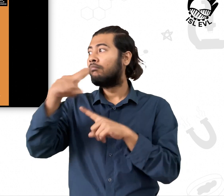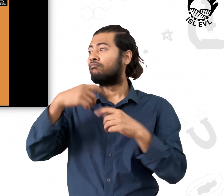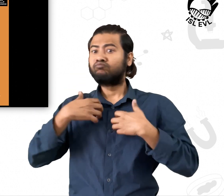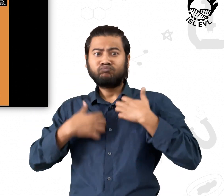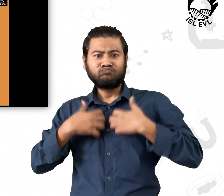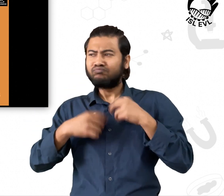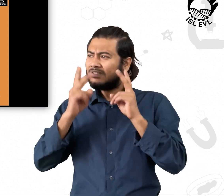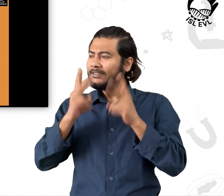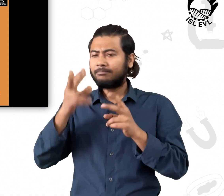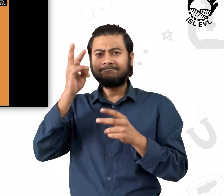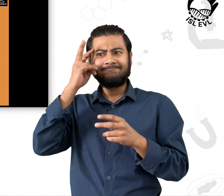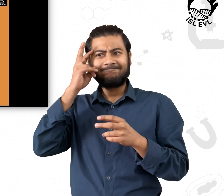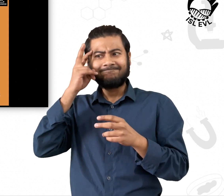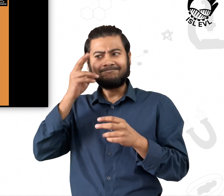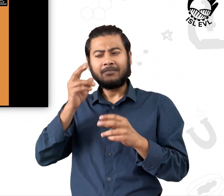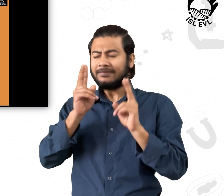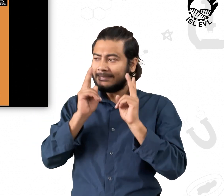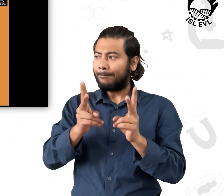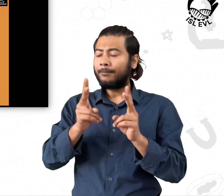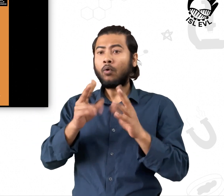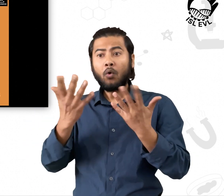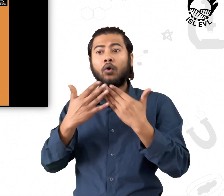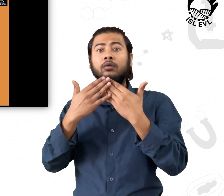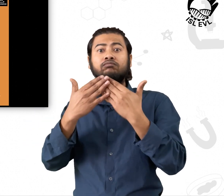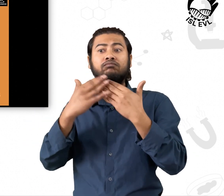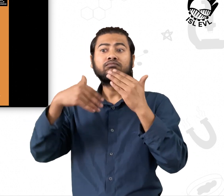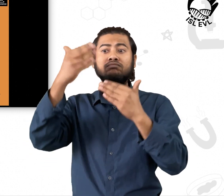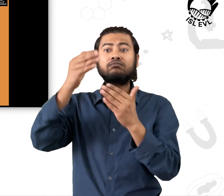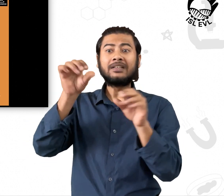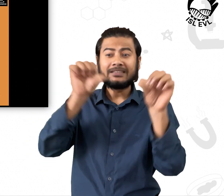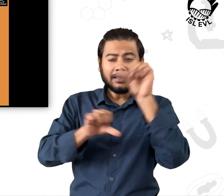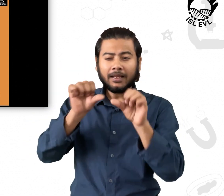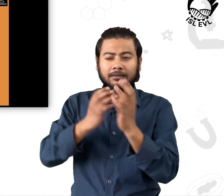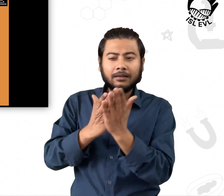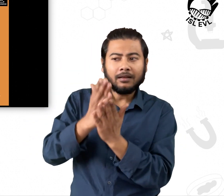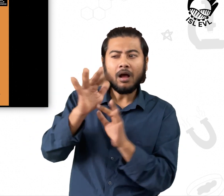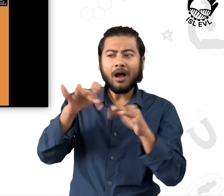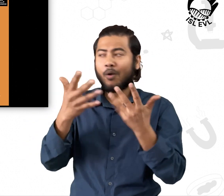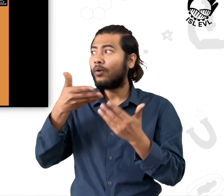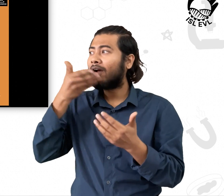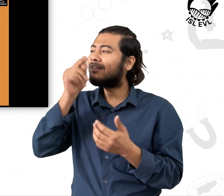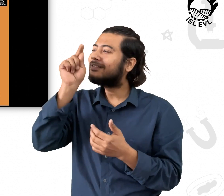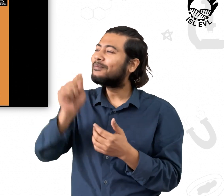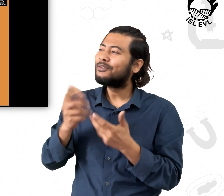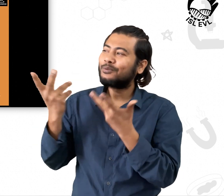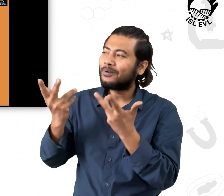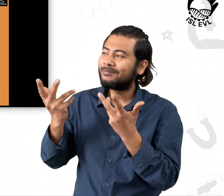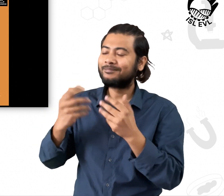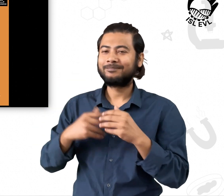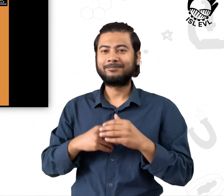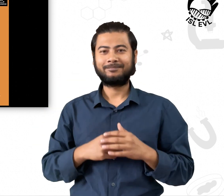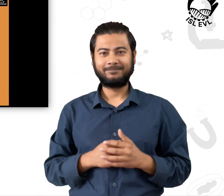to our listeners on curiosity as well as taking science as a career, maybe in the future?